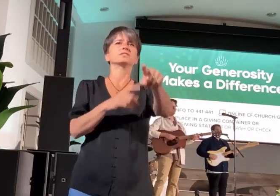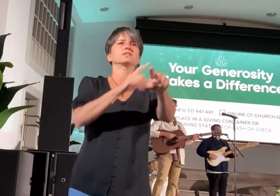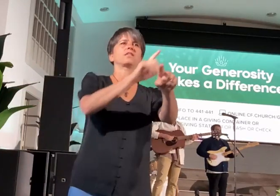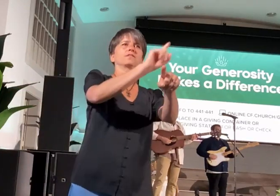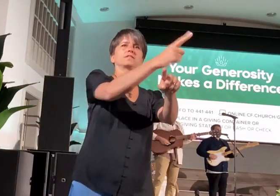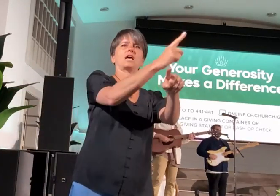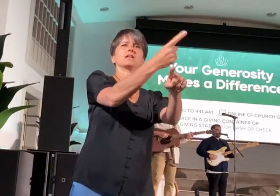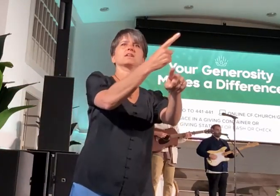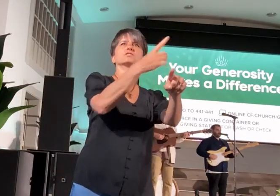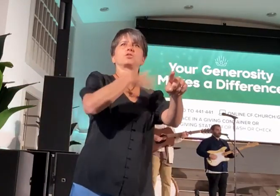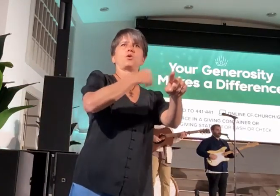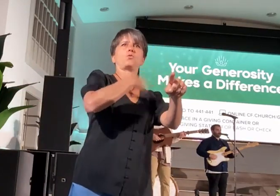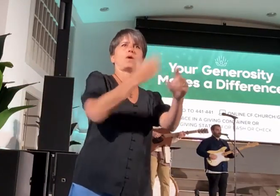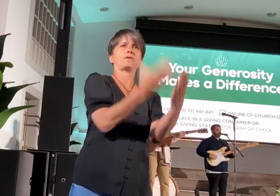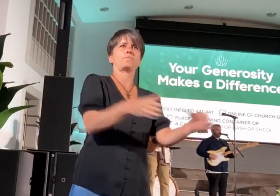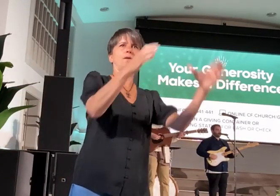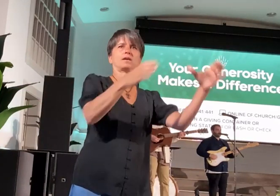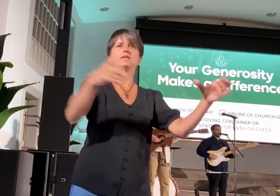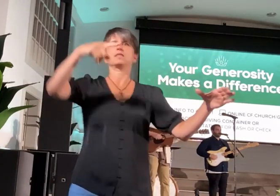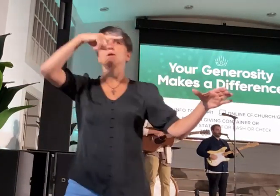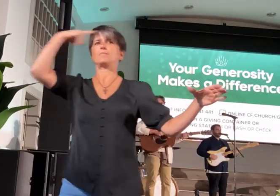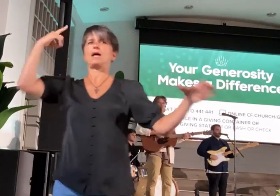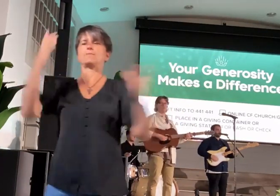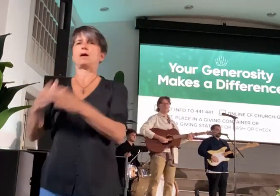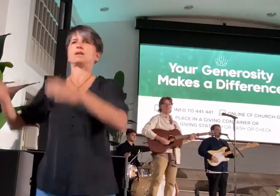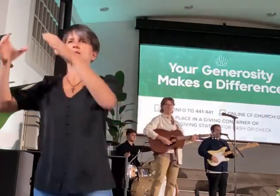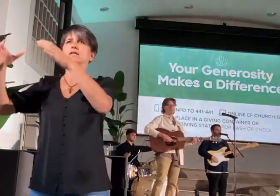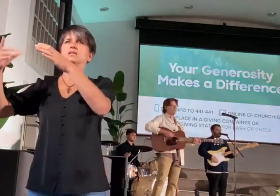that you and I have been able to be together.